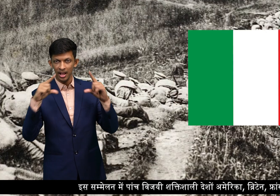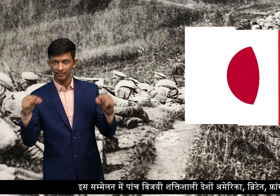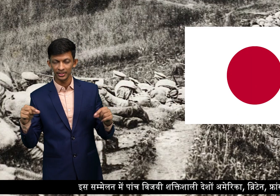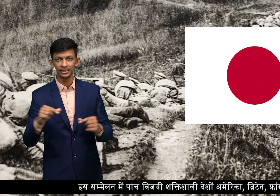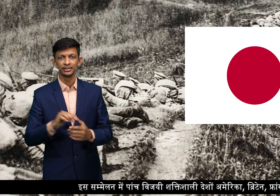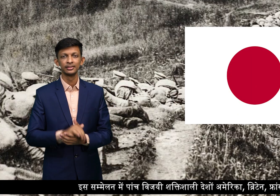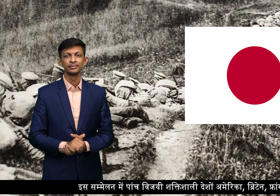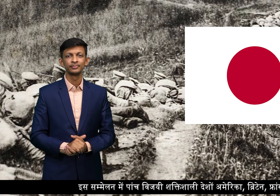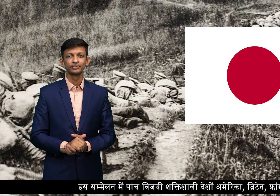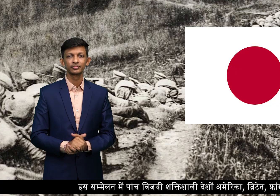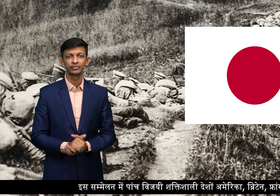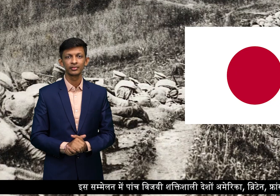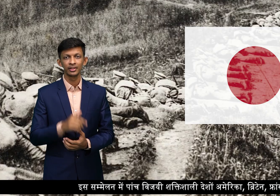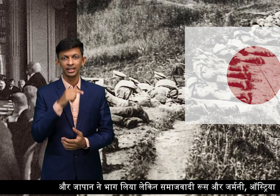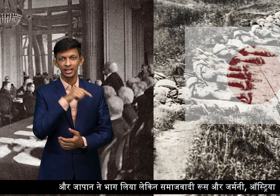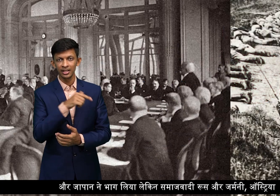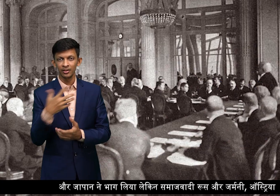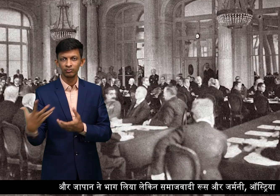Italy, and Japan,